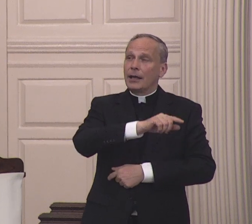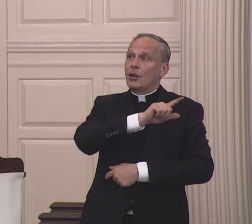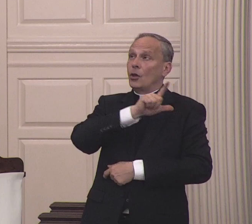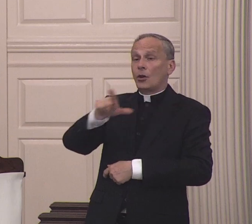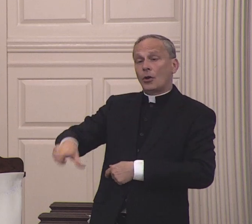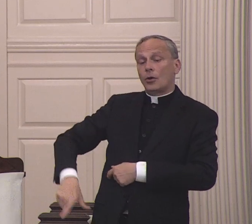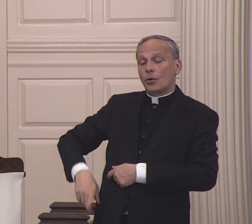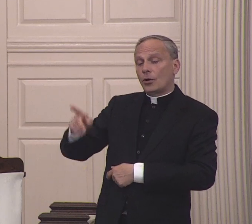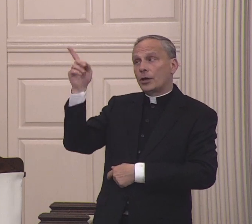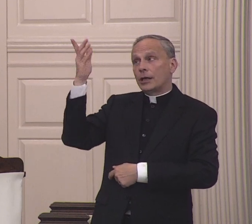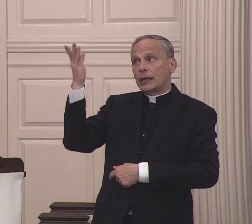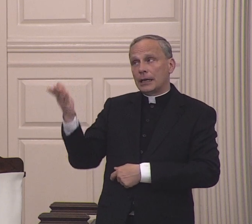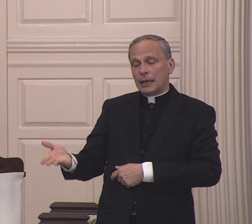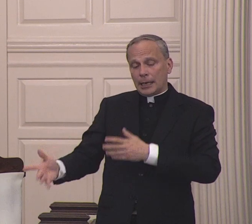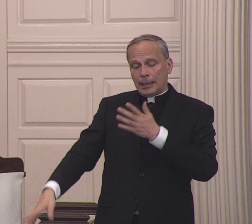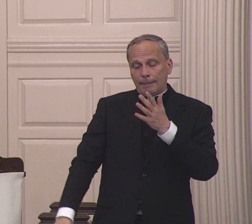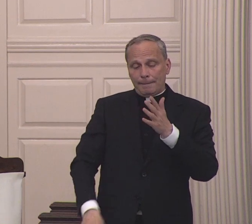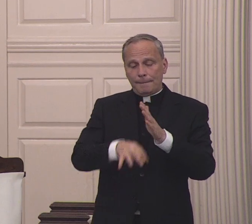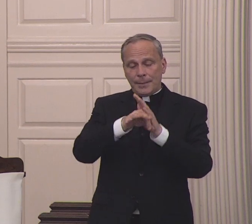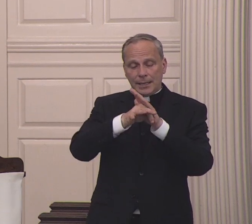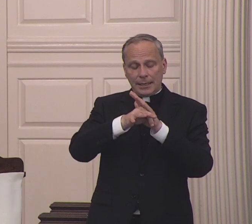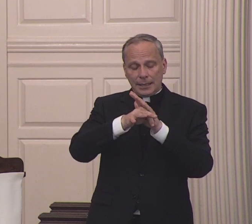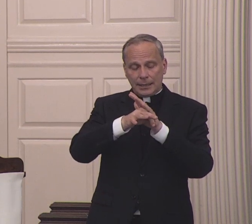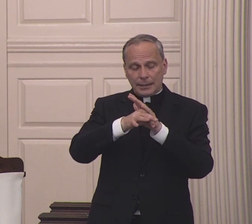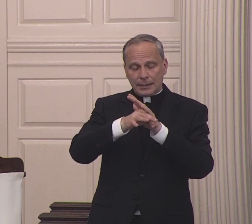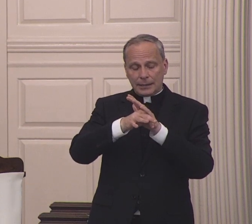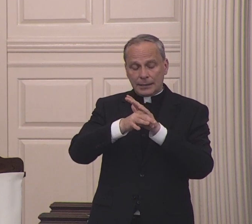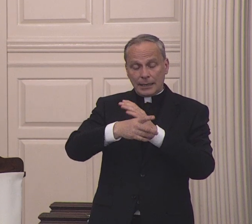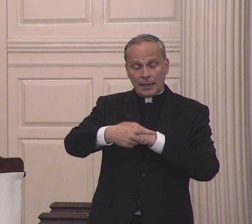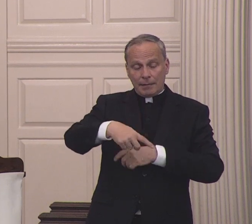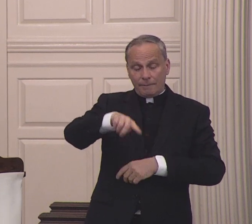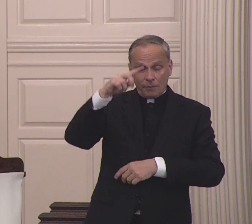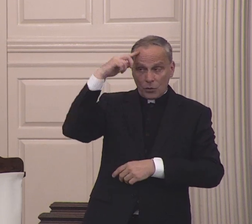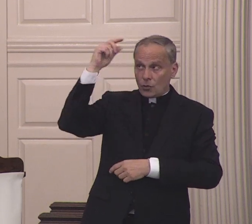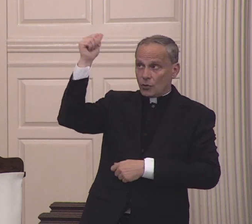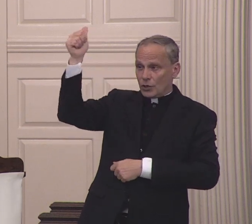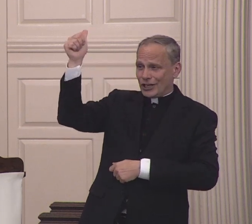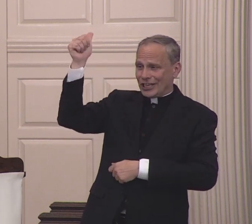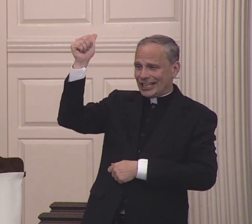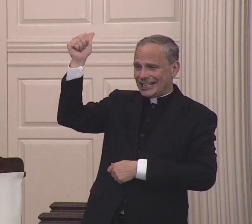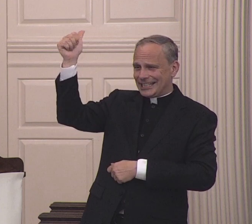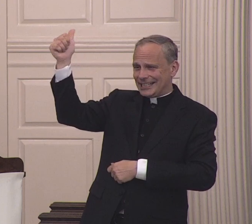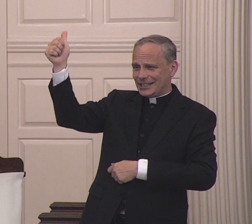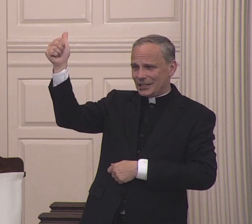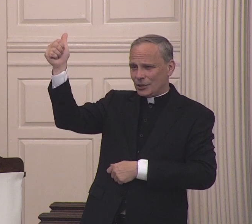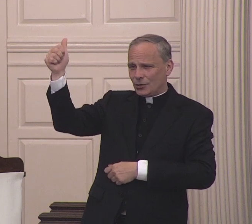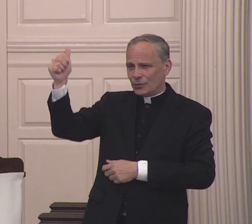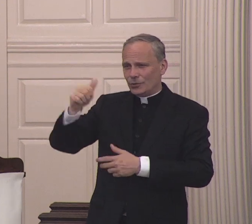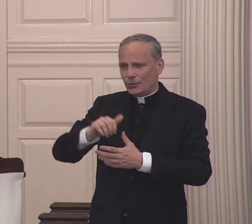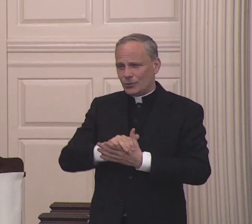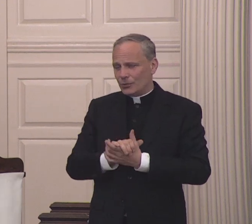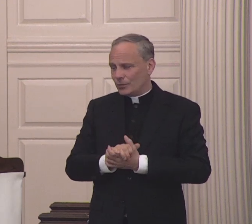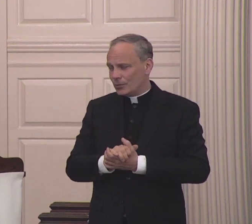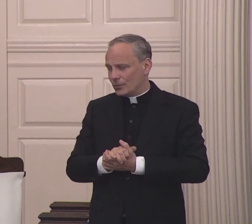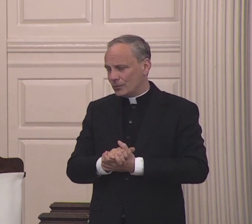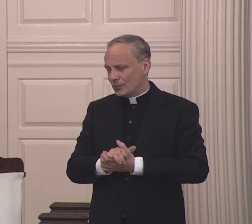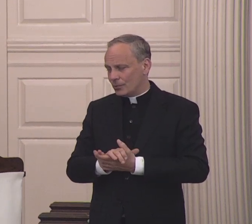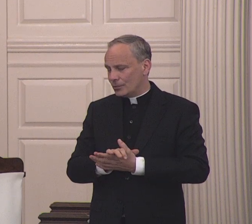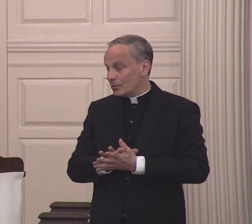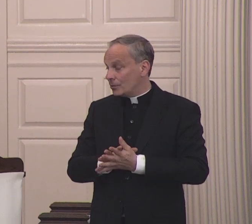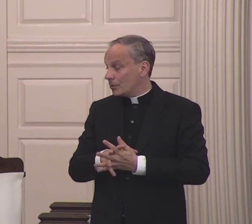people the Lord has chosen to be his